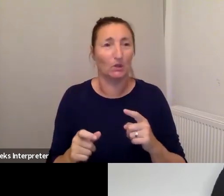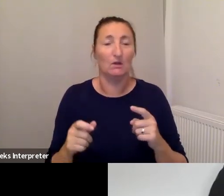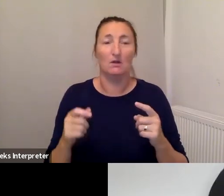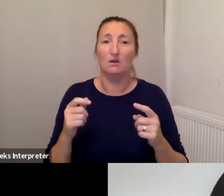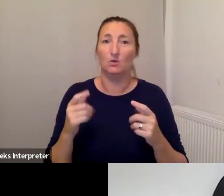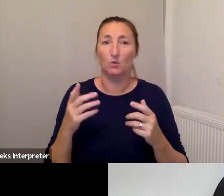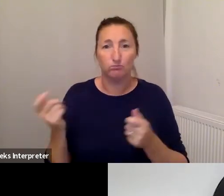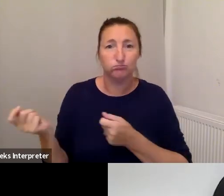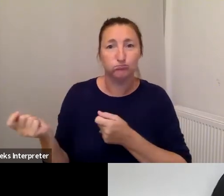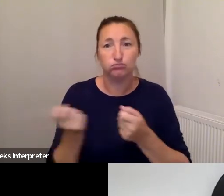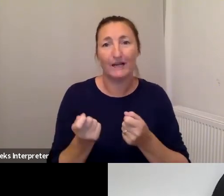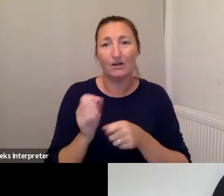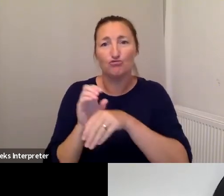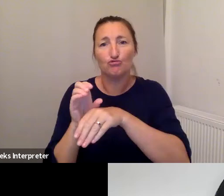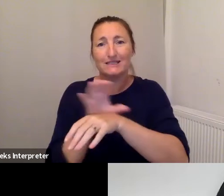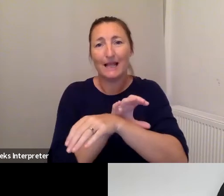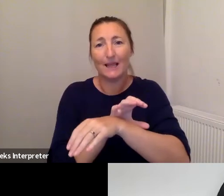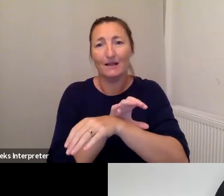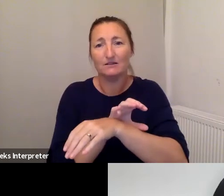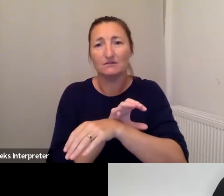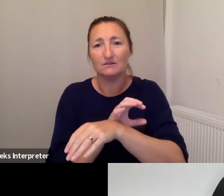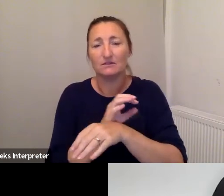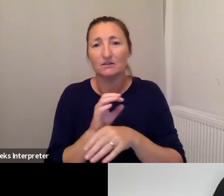resilience as well as